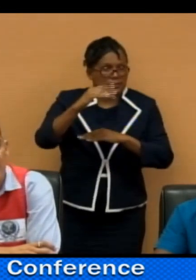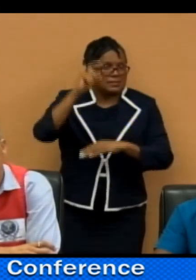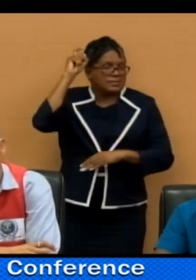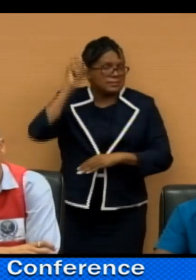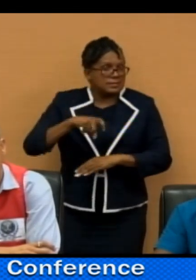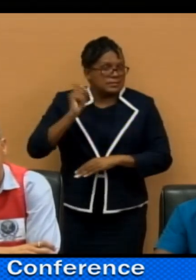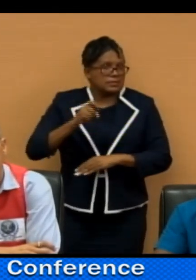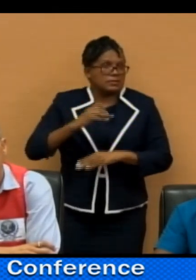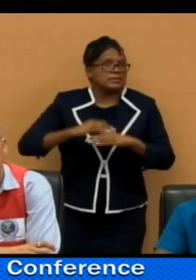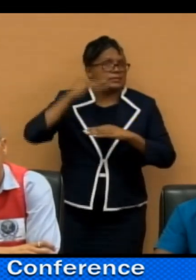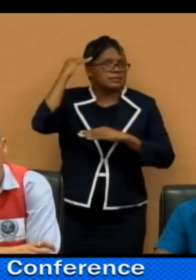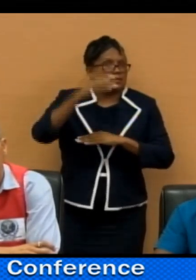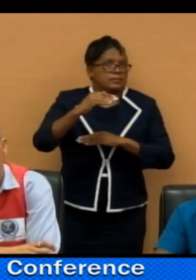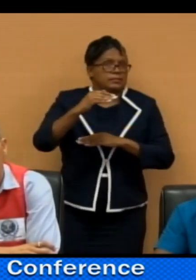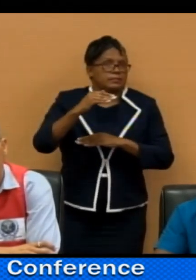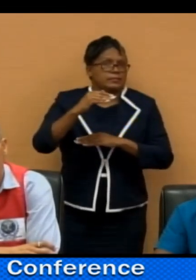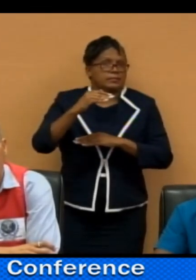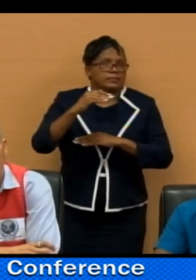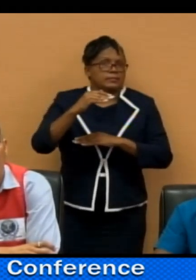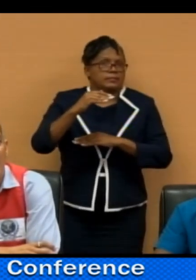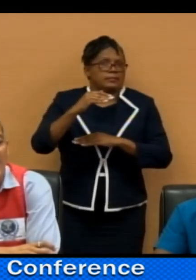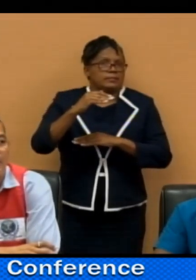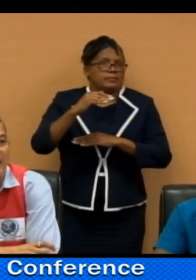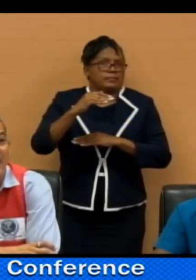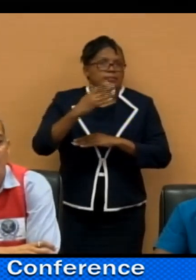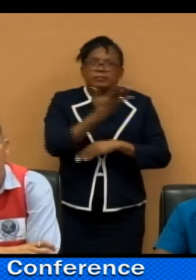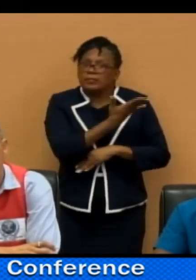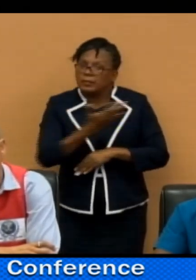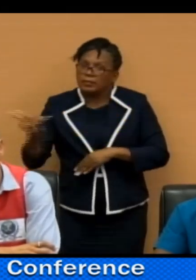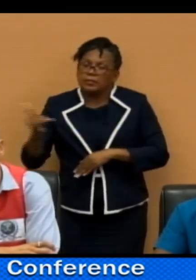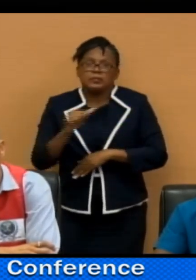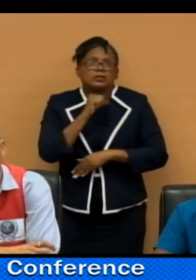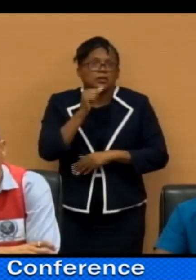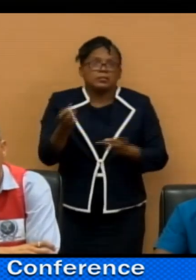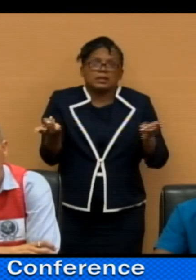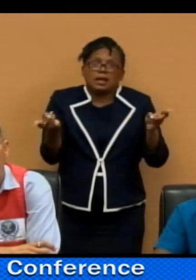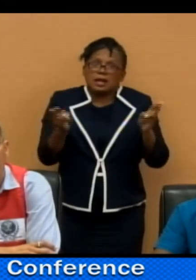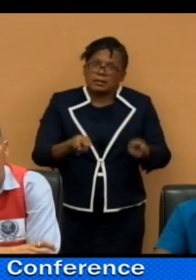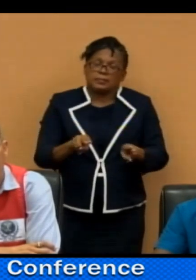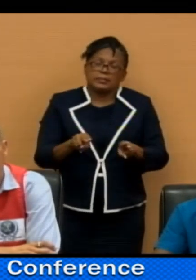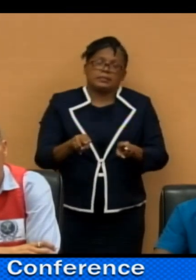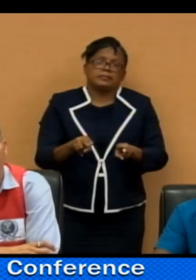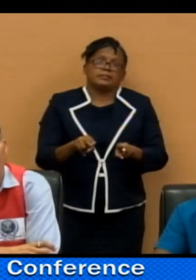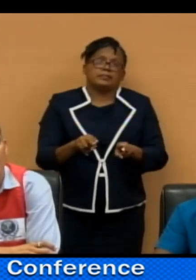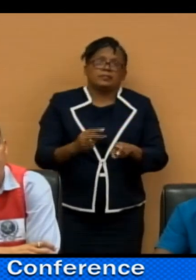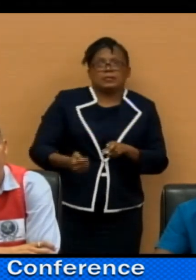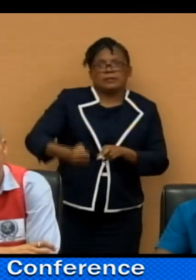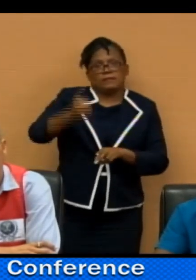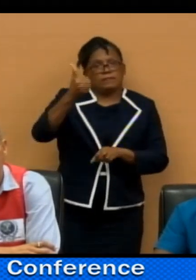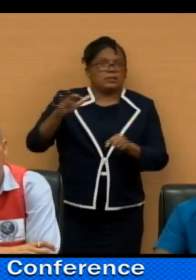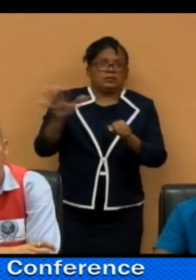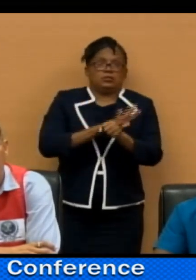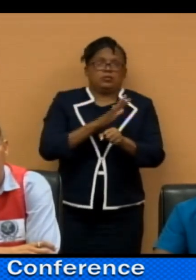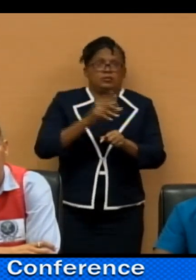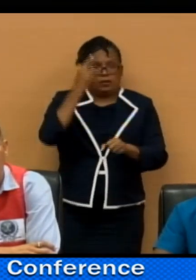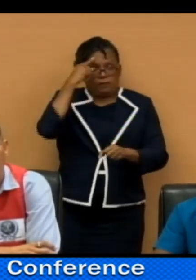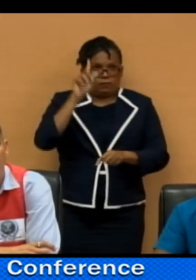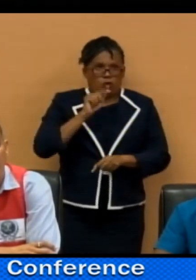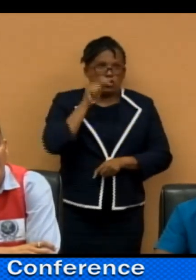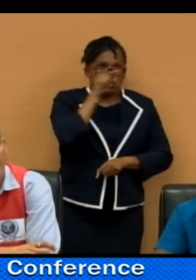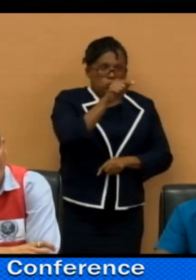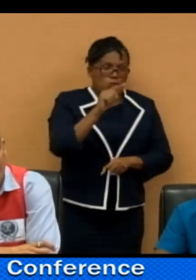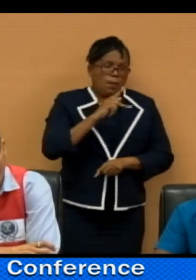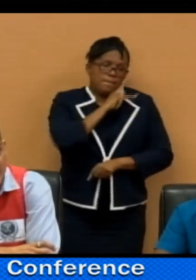necessary steps. They may not be happening, as you seem to be implying, fast enough for you personally. No,